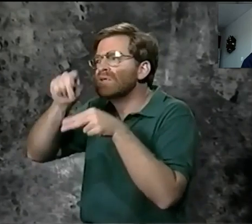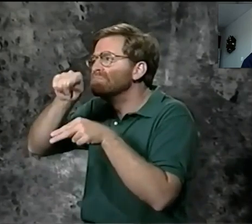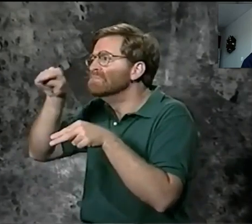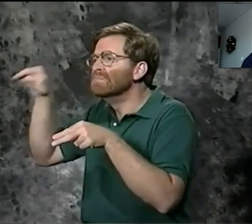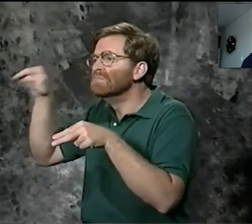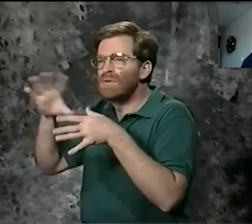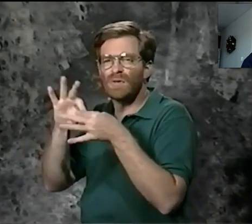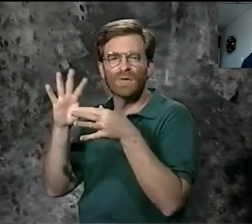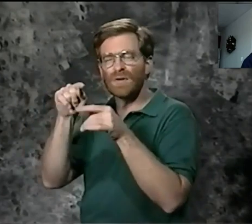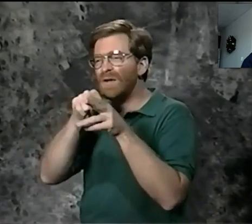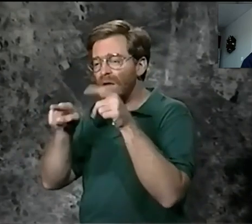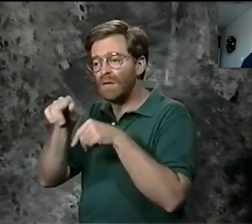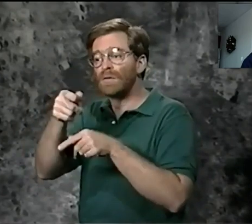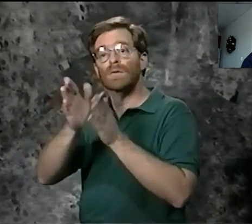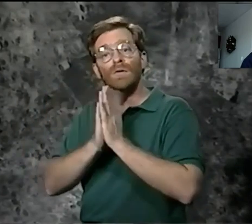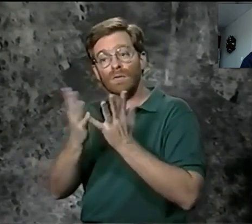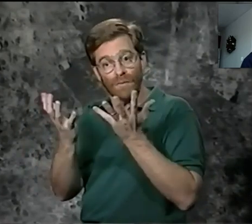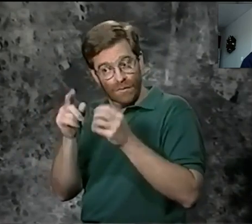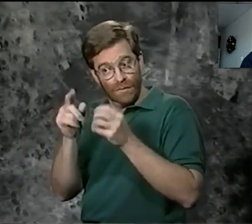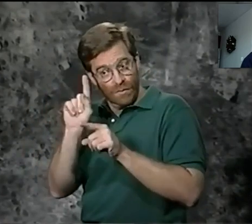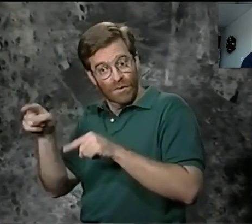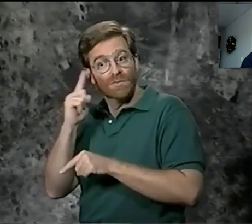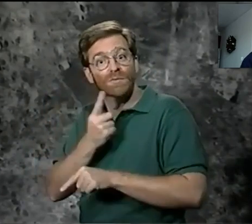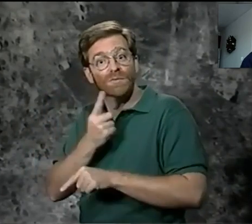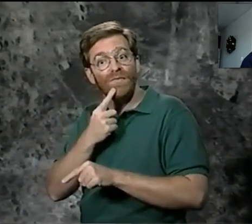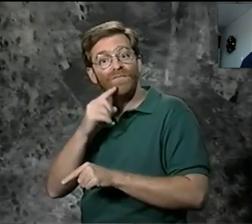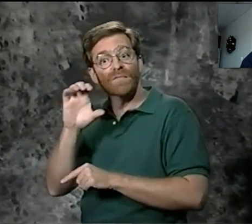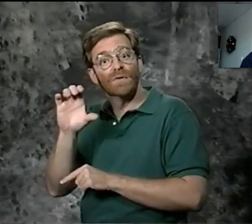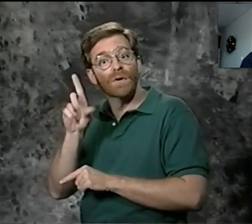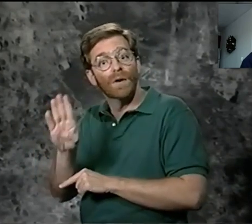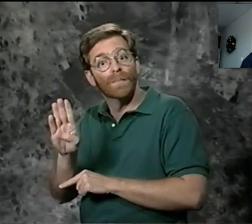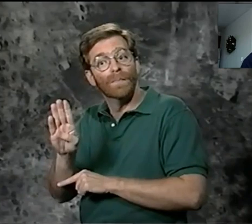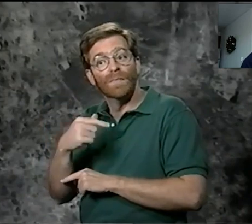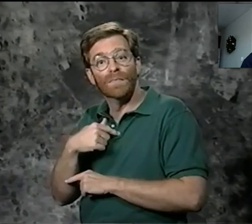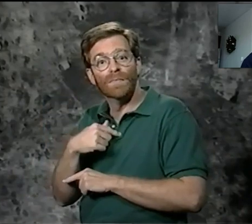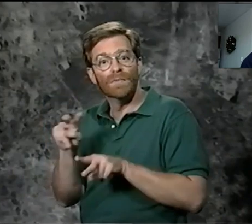But it was really nice, so they started following this person around, and they were telling them about the city.